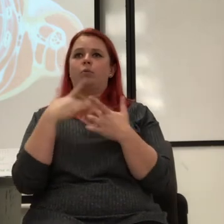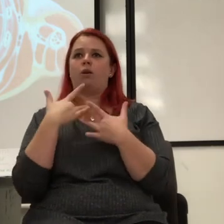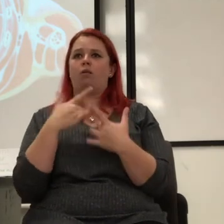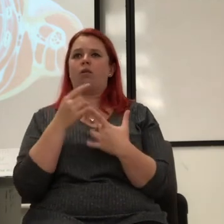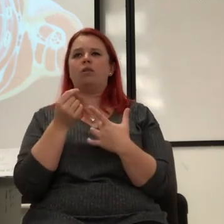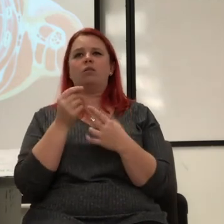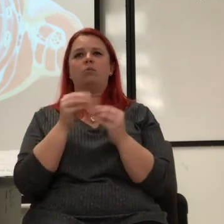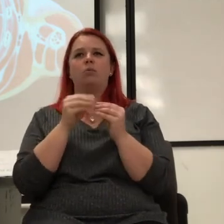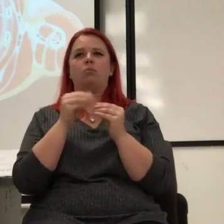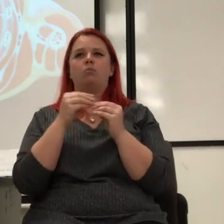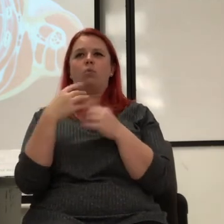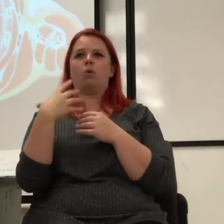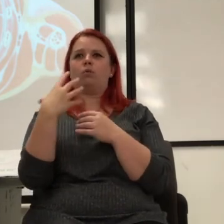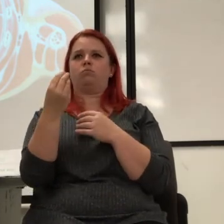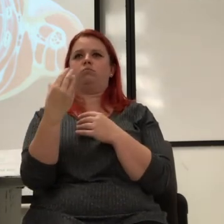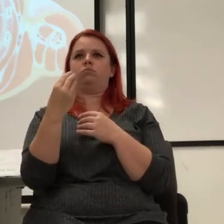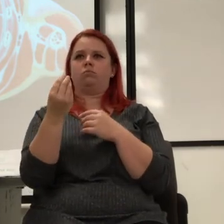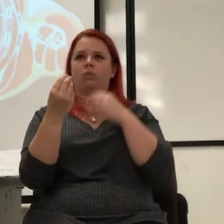more anterior.